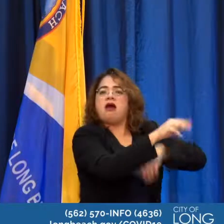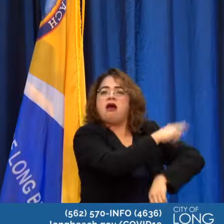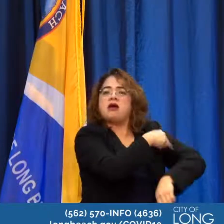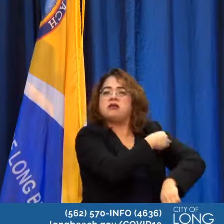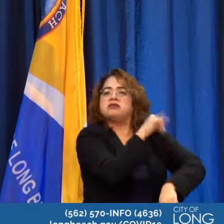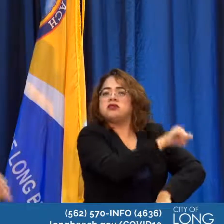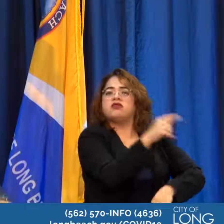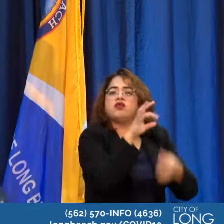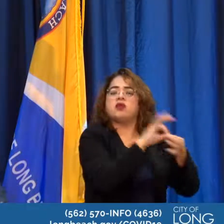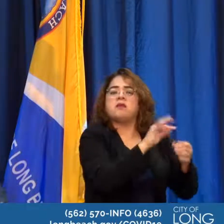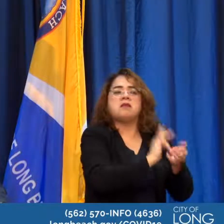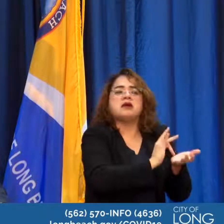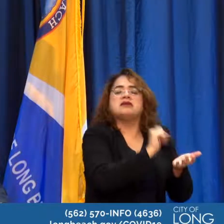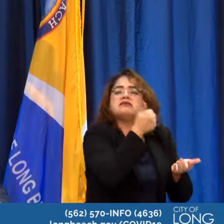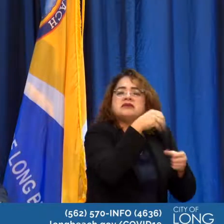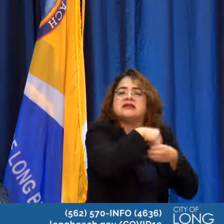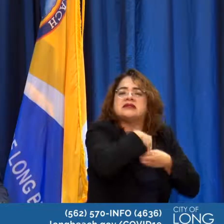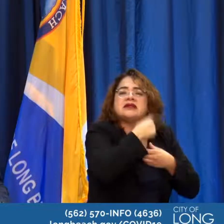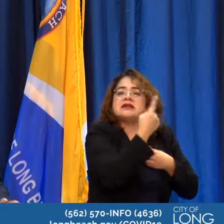lot of folks need to understand.